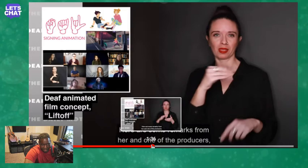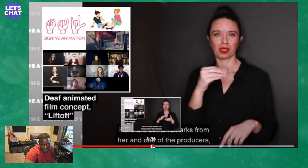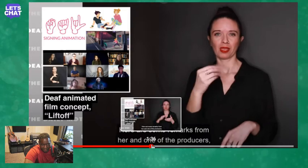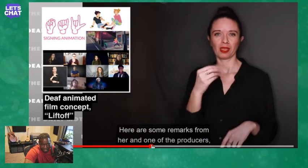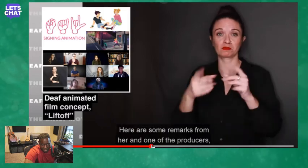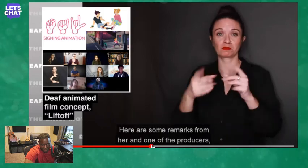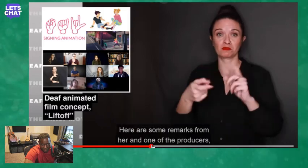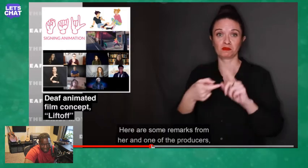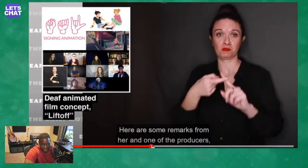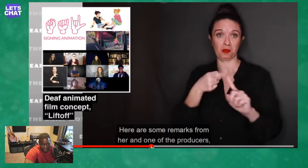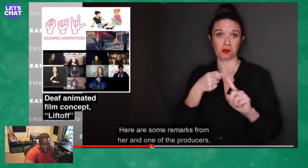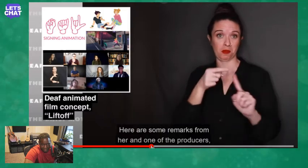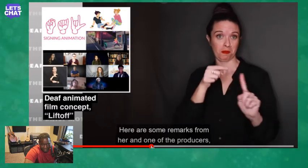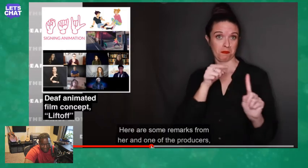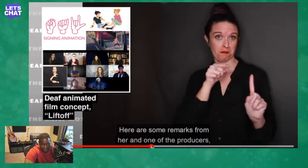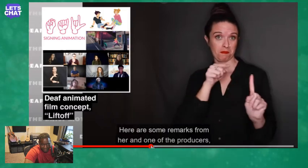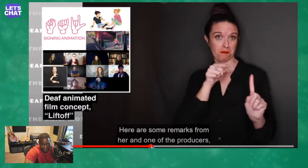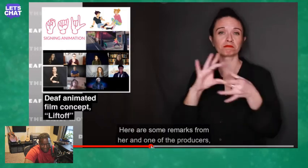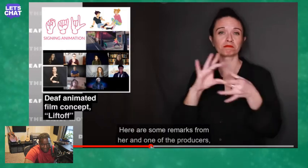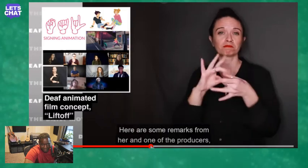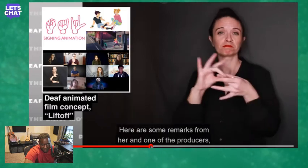Ah, man, I'm going to have to back up. Sorry, guys.